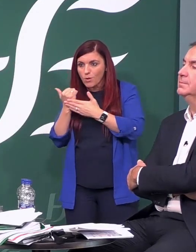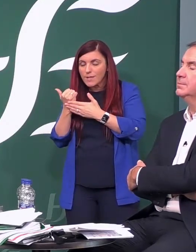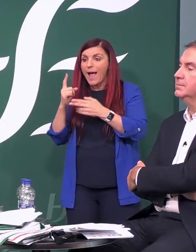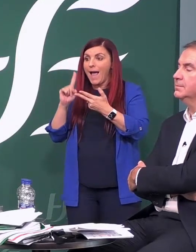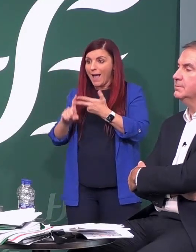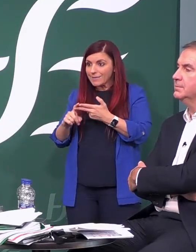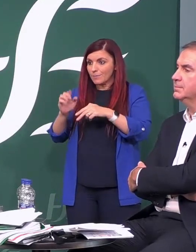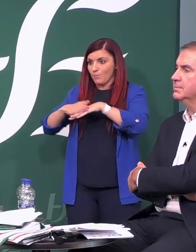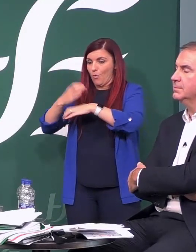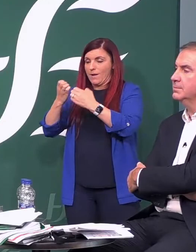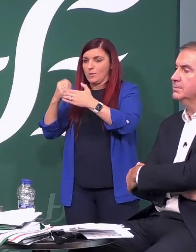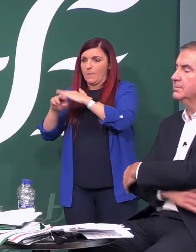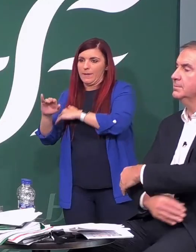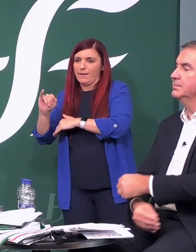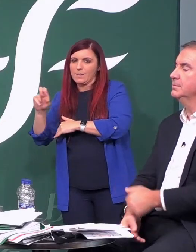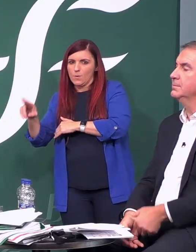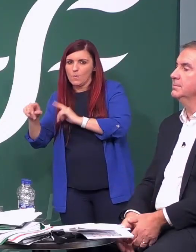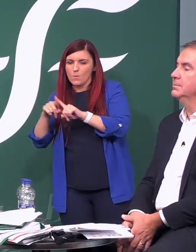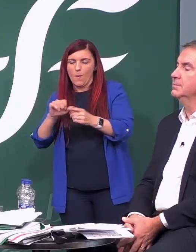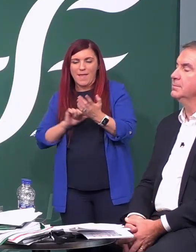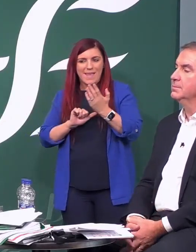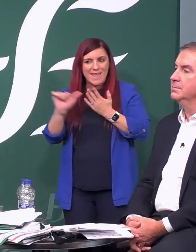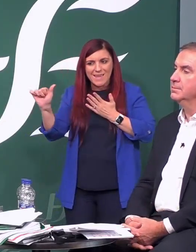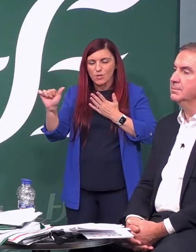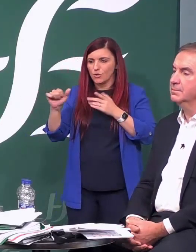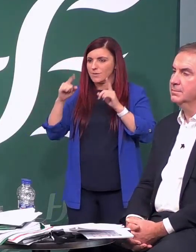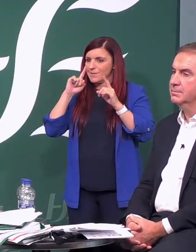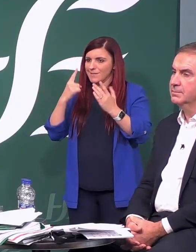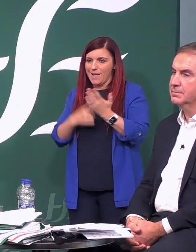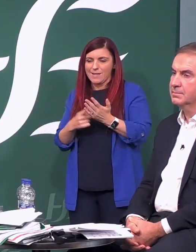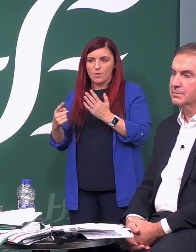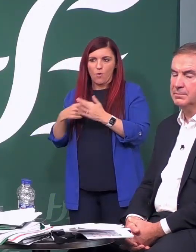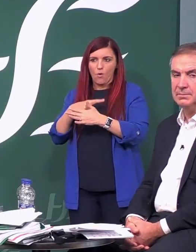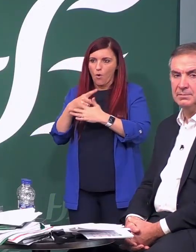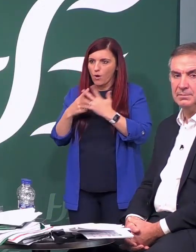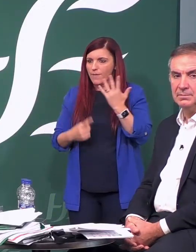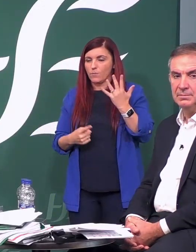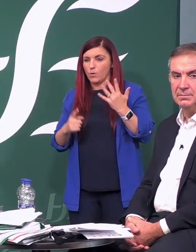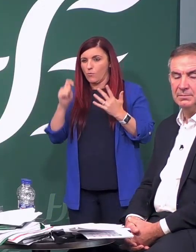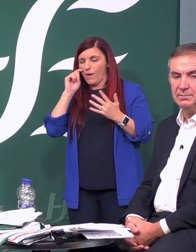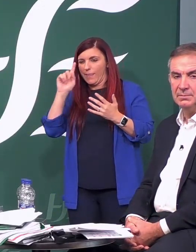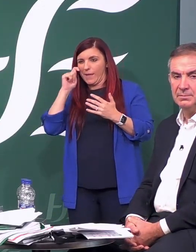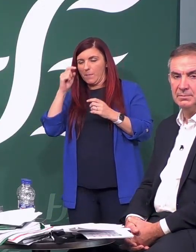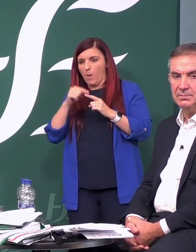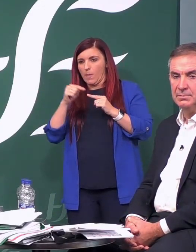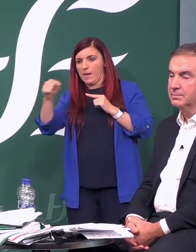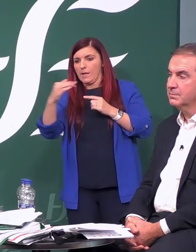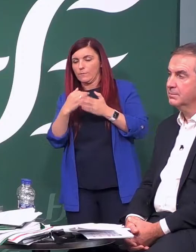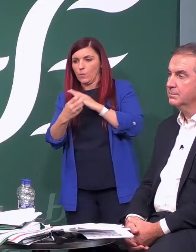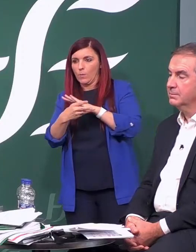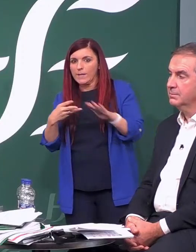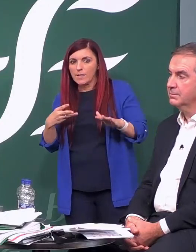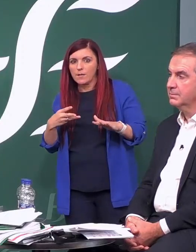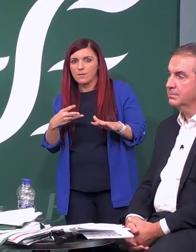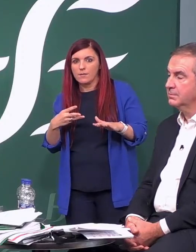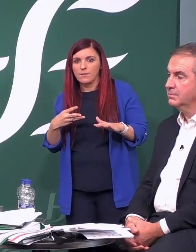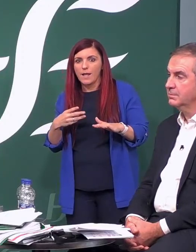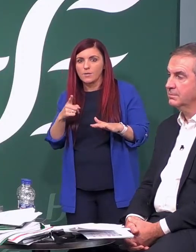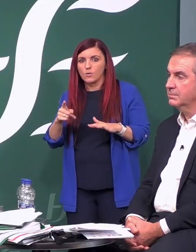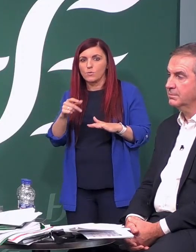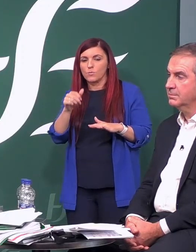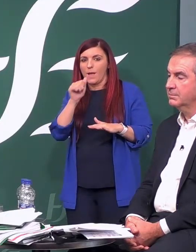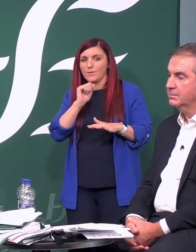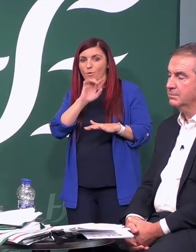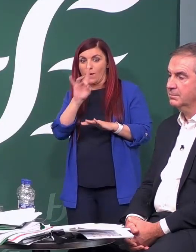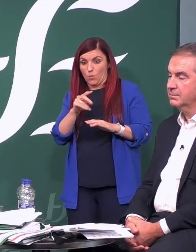cases with regards to age, in terms of how we can predict the impact over the coming weeks. And looking at that, so in answering your question, looking at that at the moment,